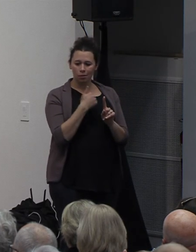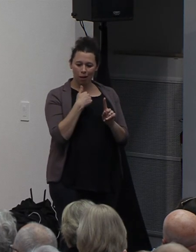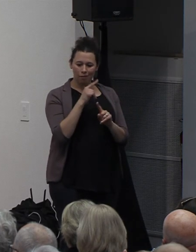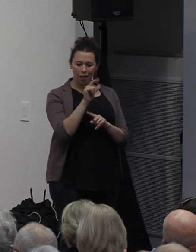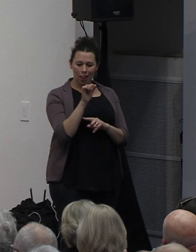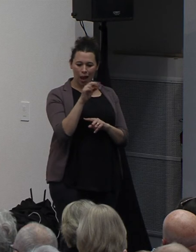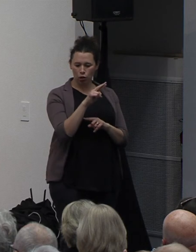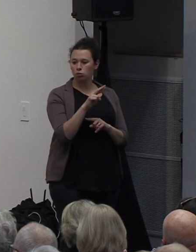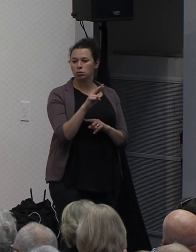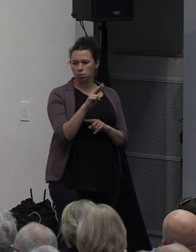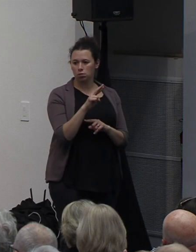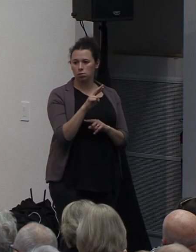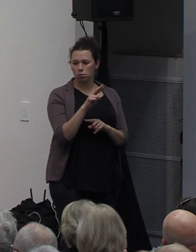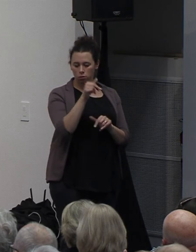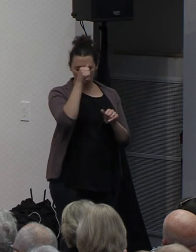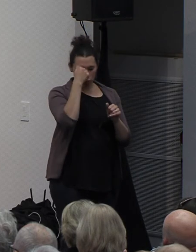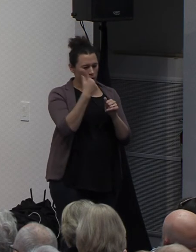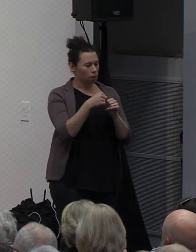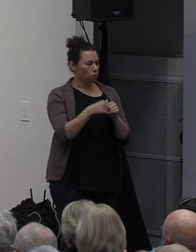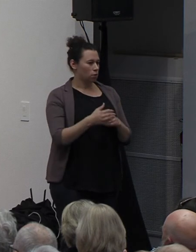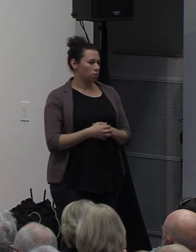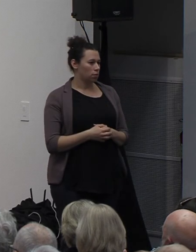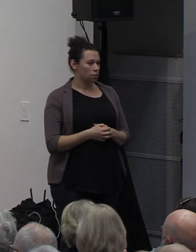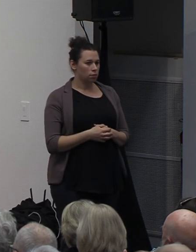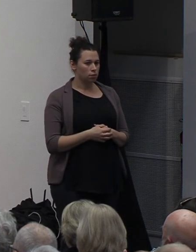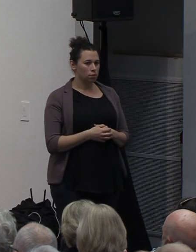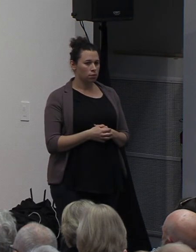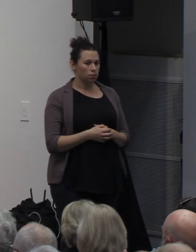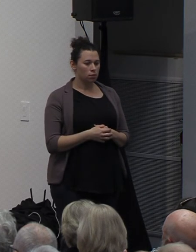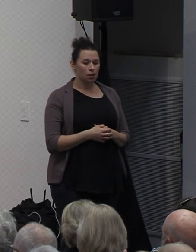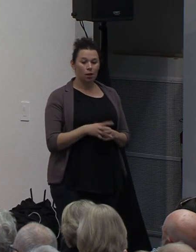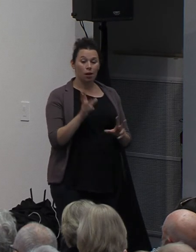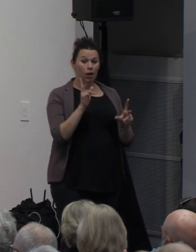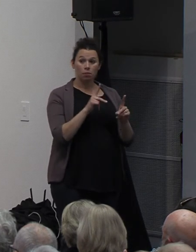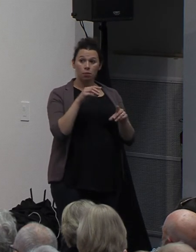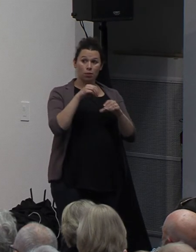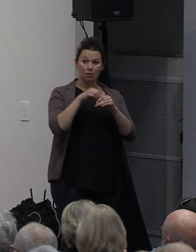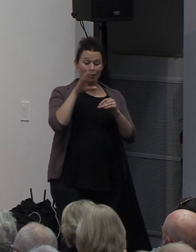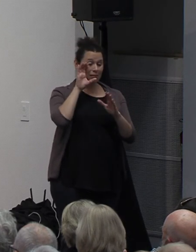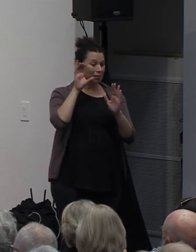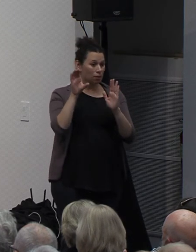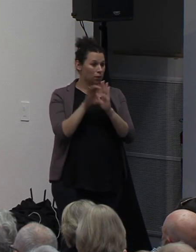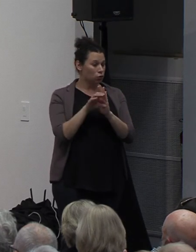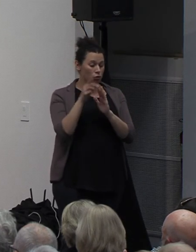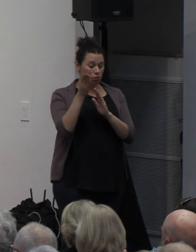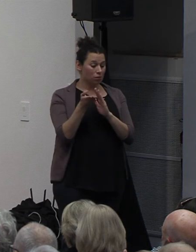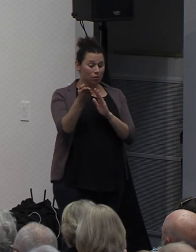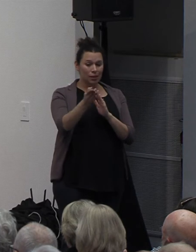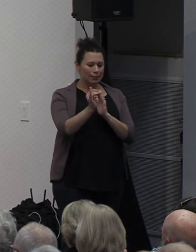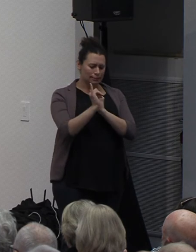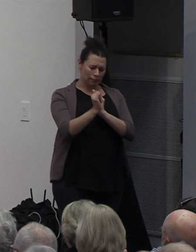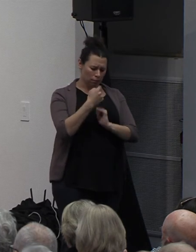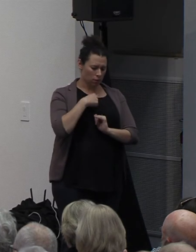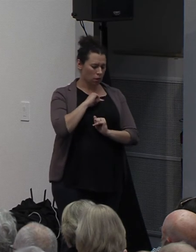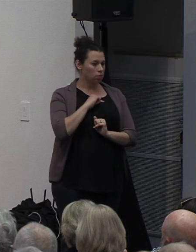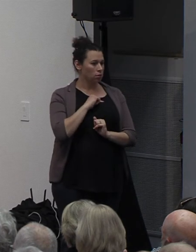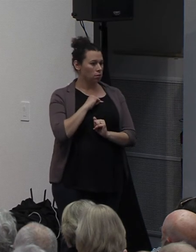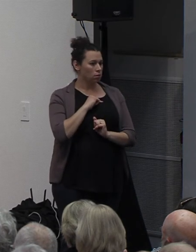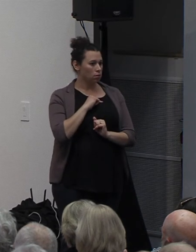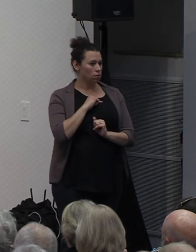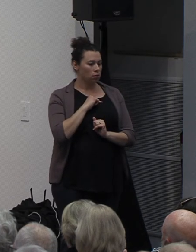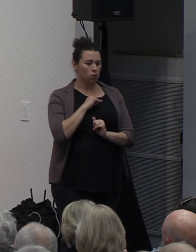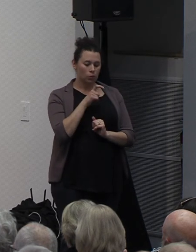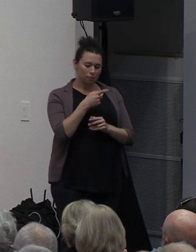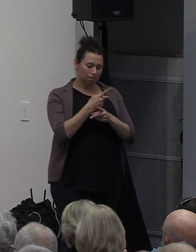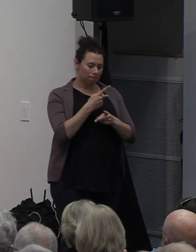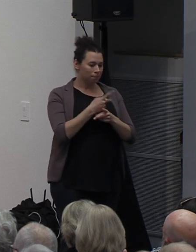history. Lest we forget those around us are just like us, we are doomed to allow the past to repeat itself. Thank